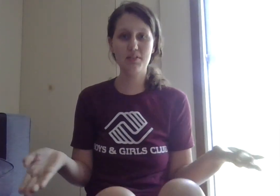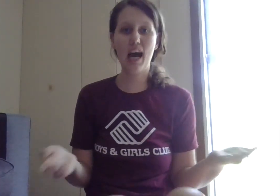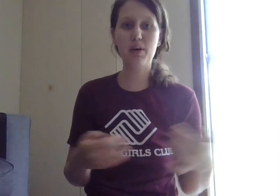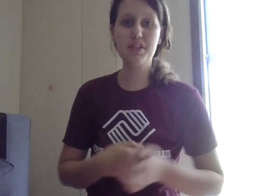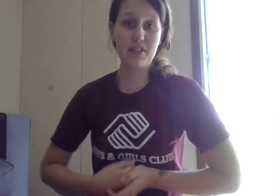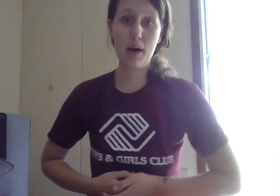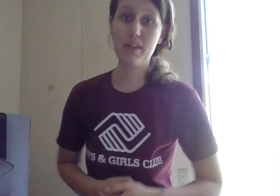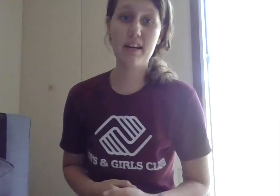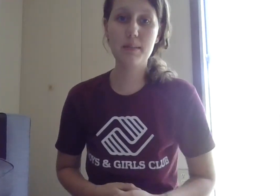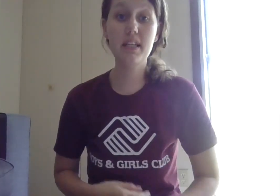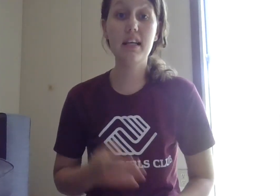now I'll do that without speaking.